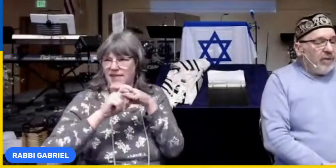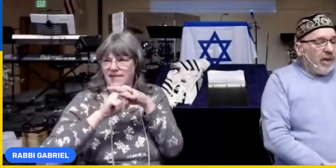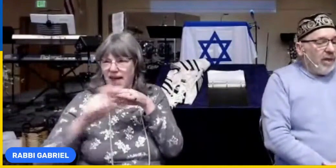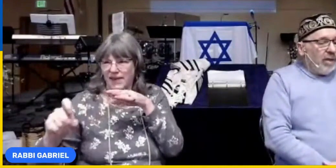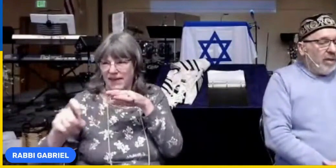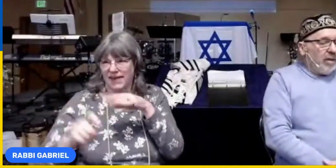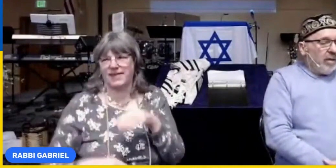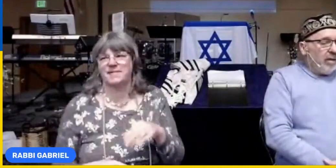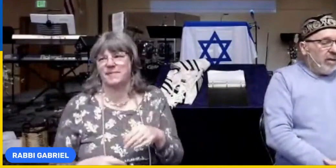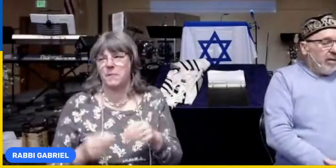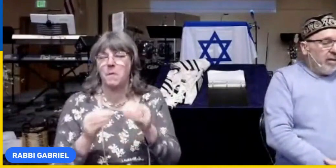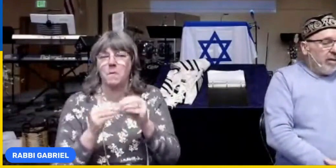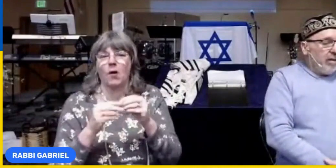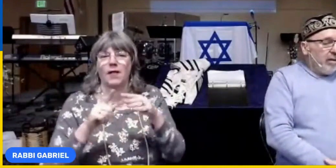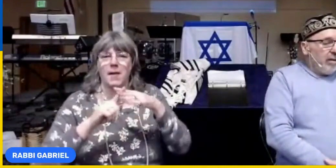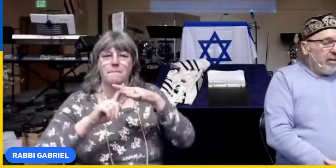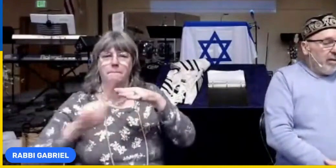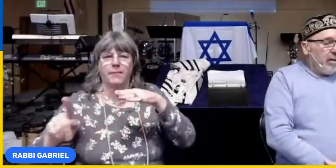And